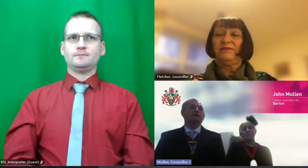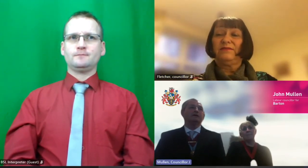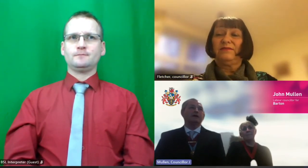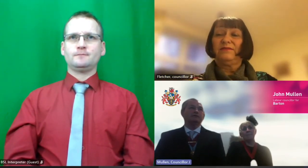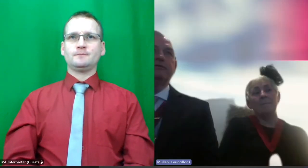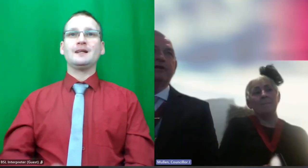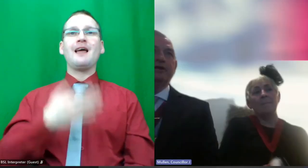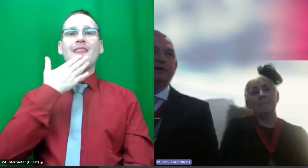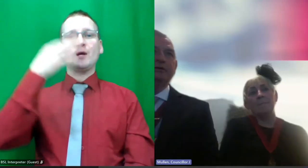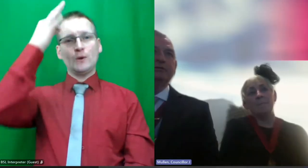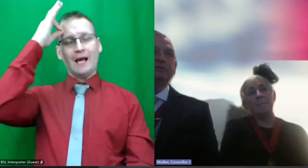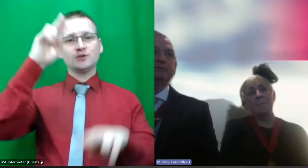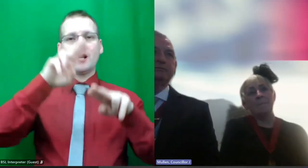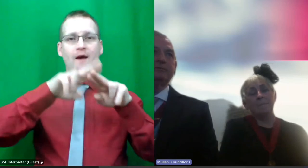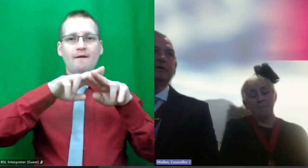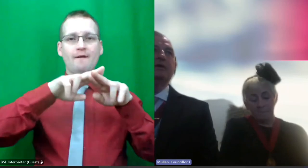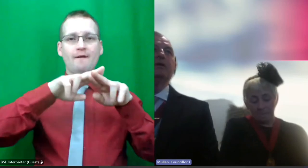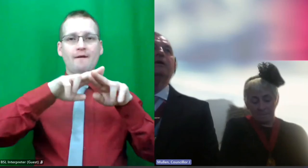Thank you, Councillor Fletcher.